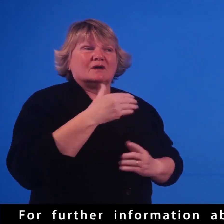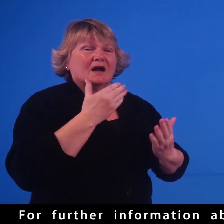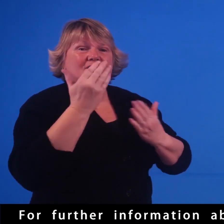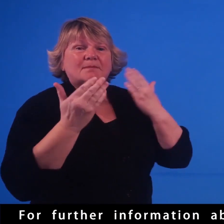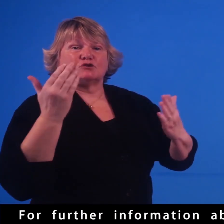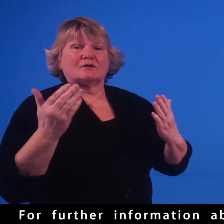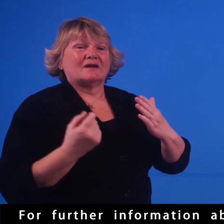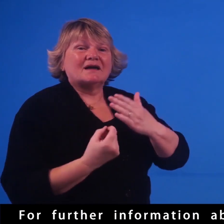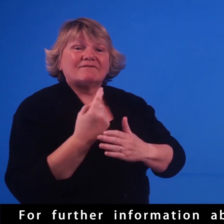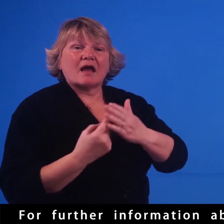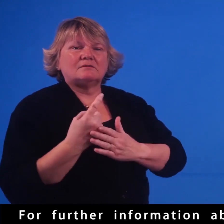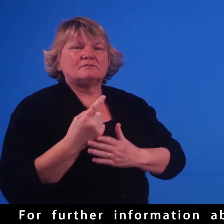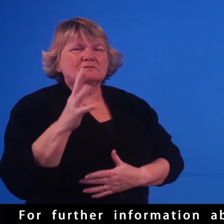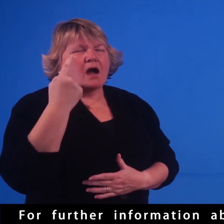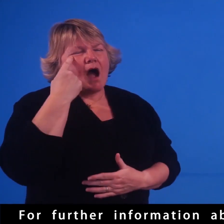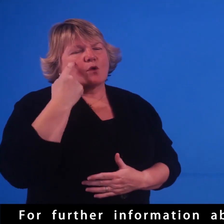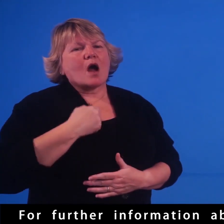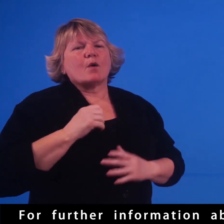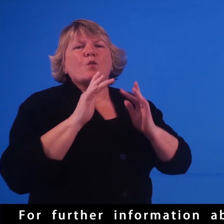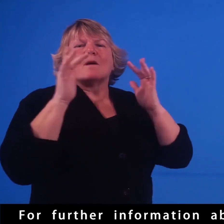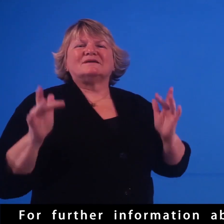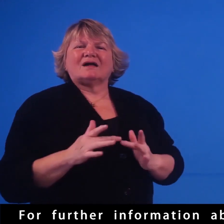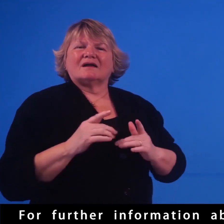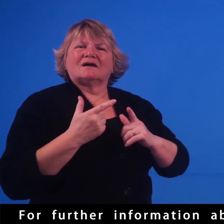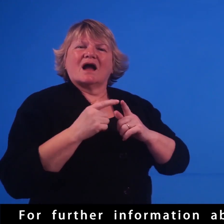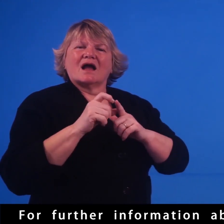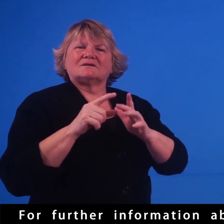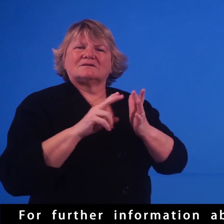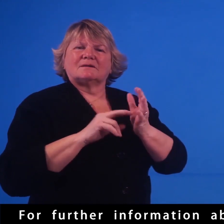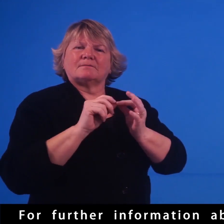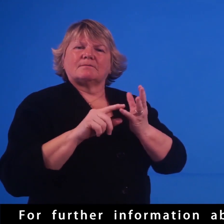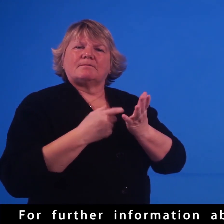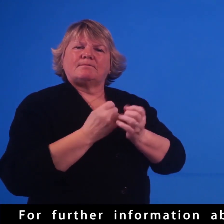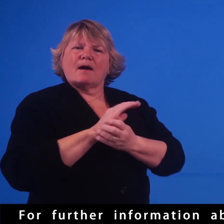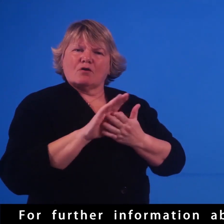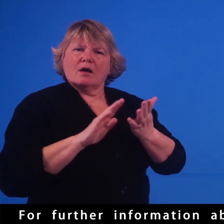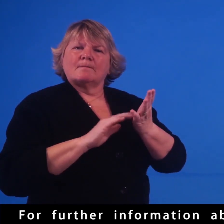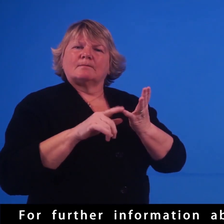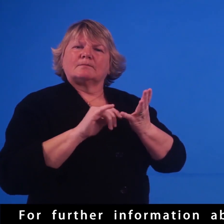venues, exhibitions and events, visit our website,